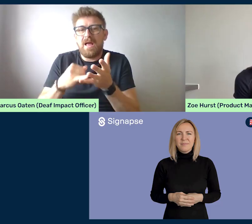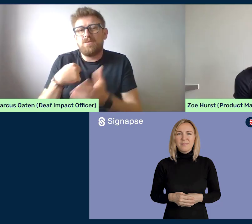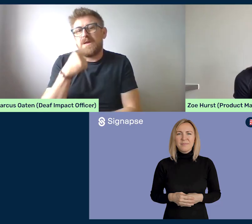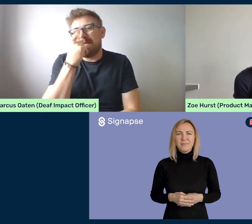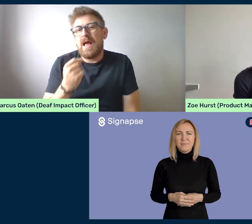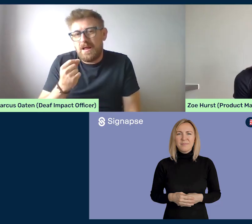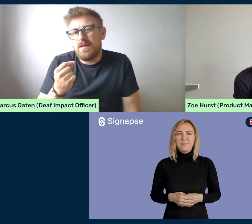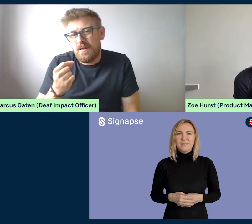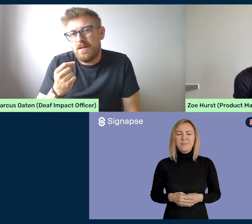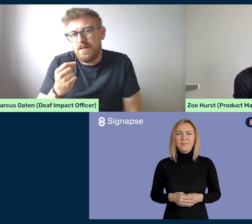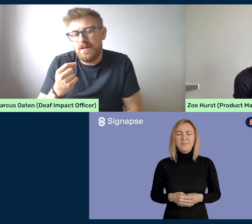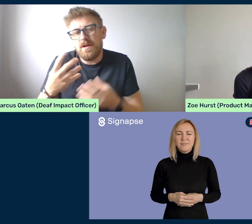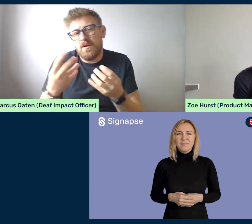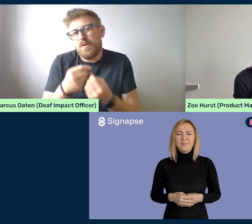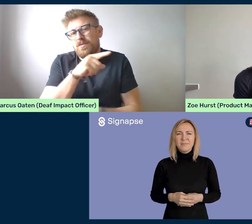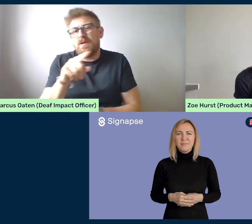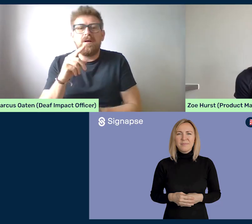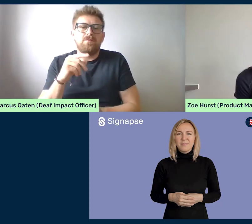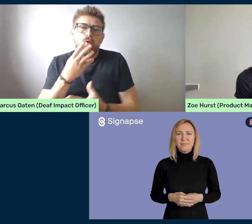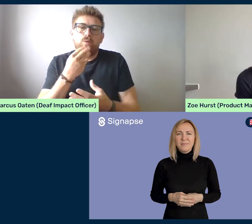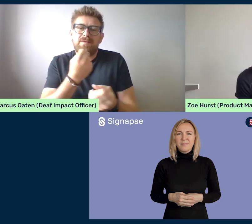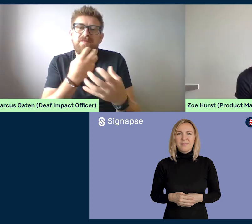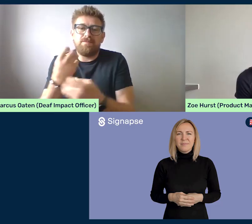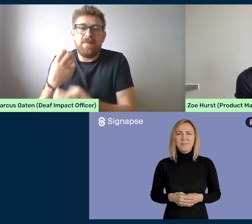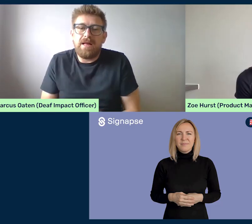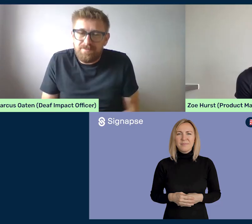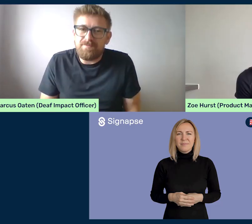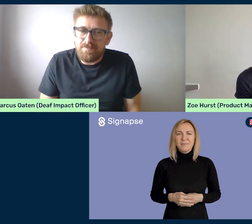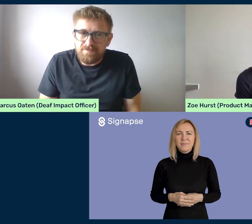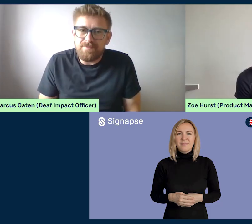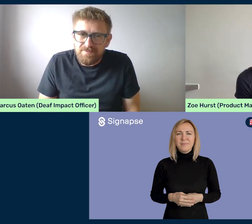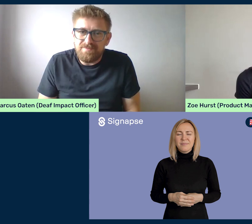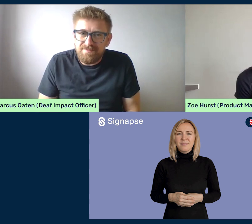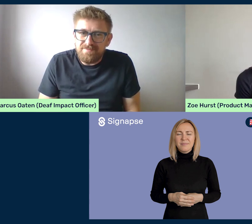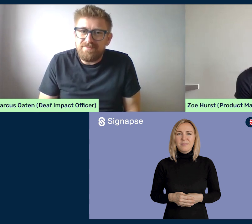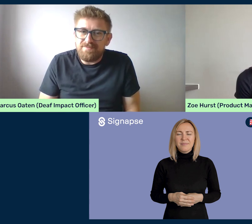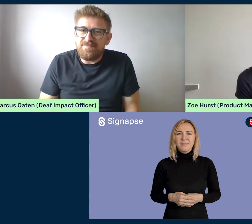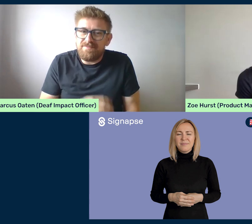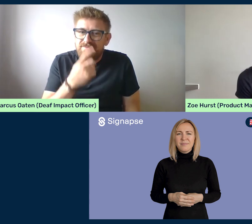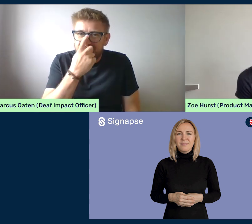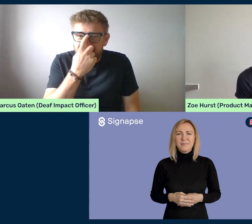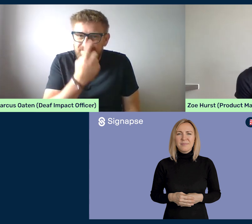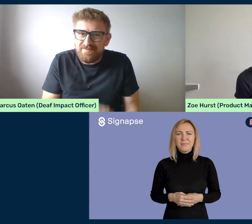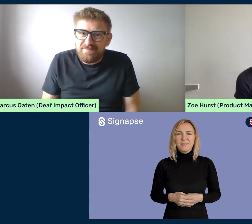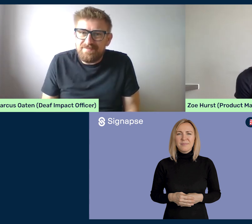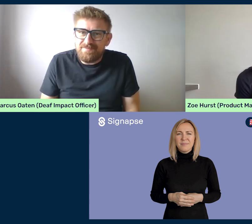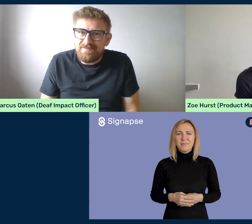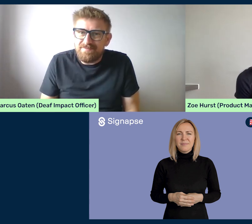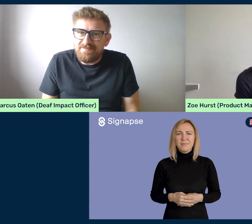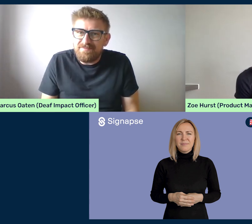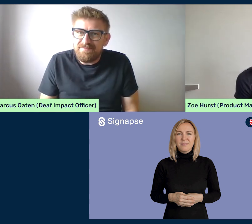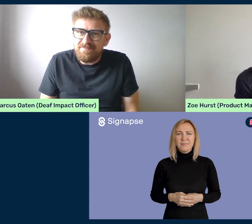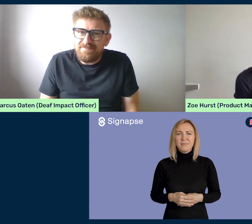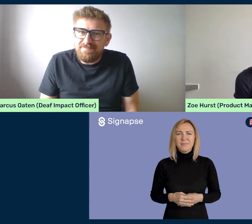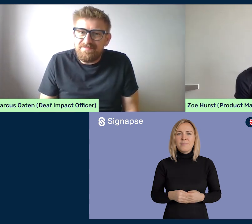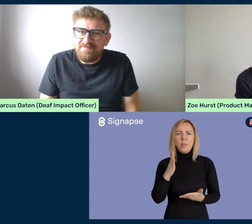going forward as often as we can Mhm. and as needed. User feedback is key. It's